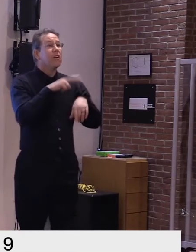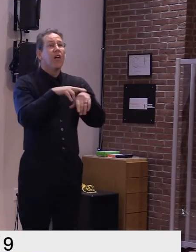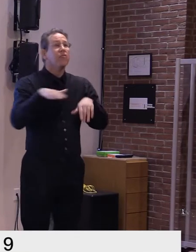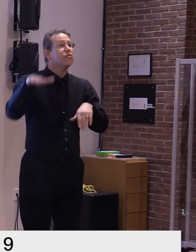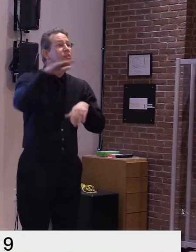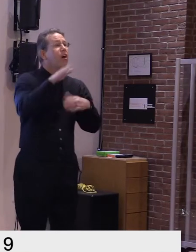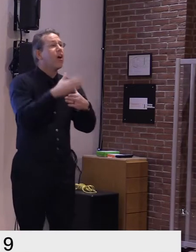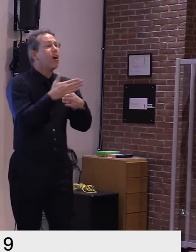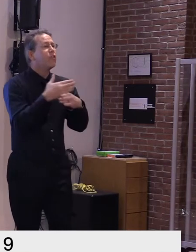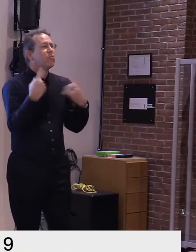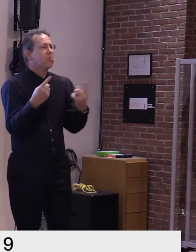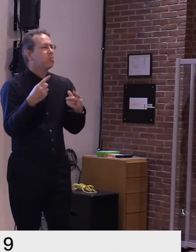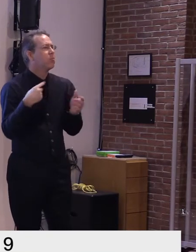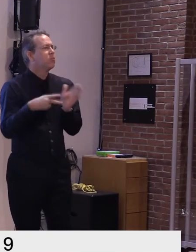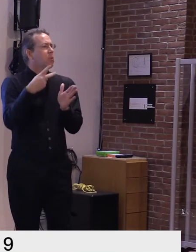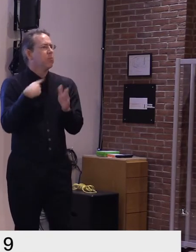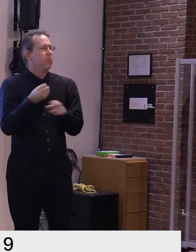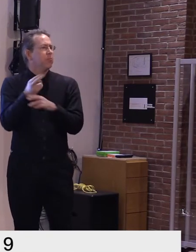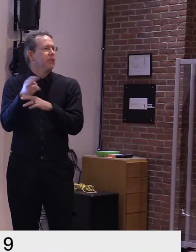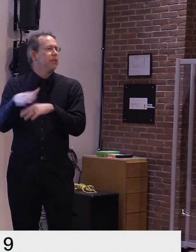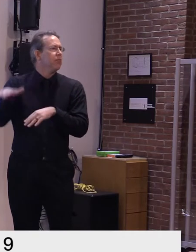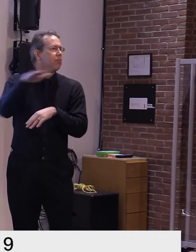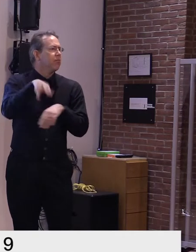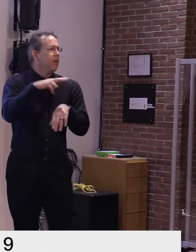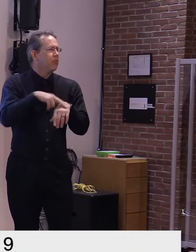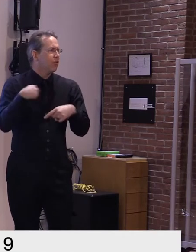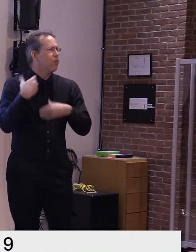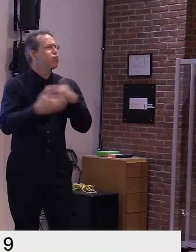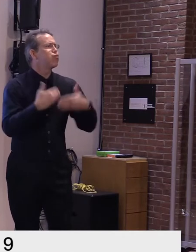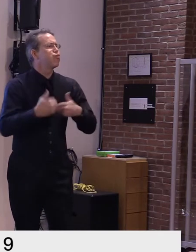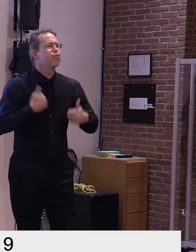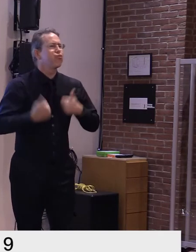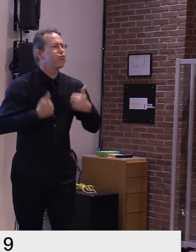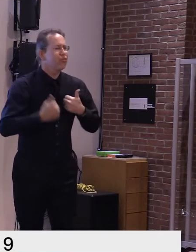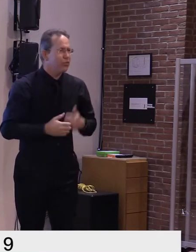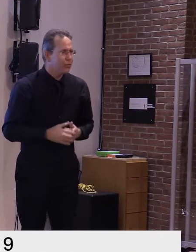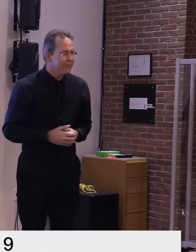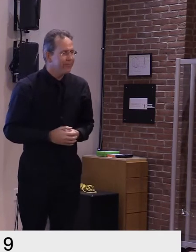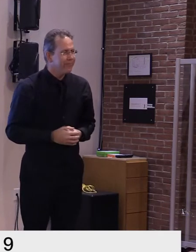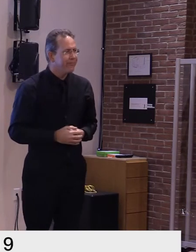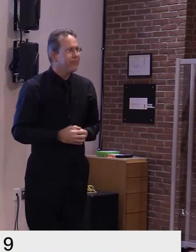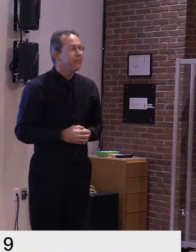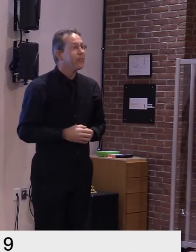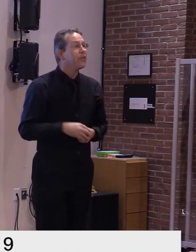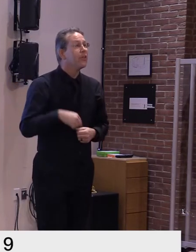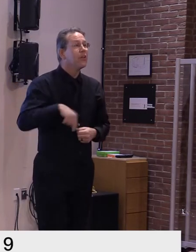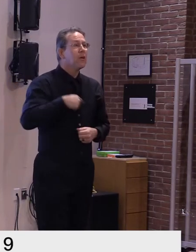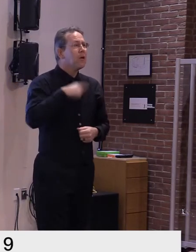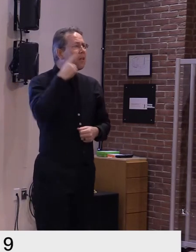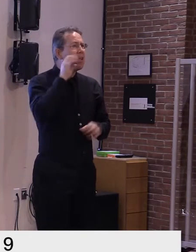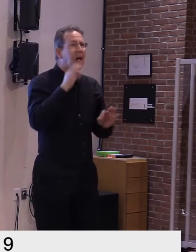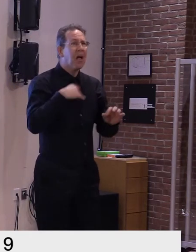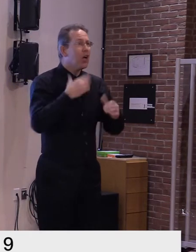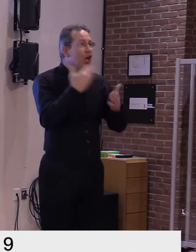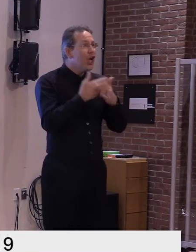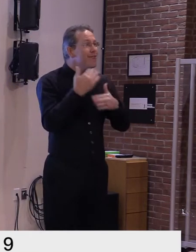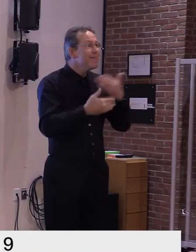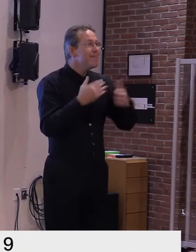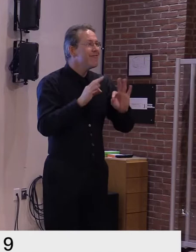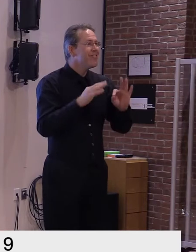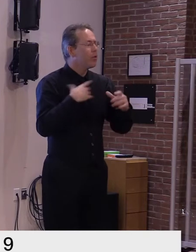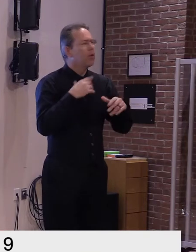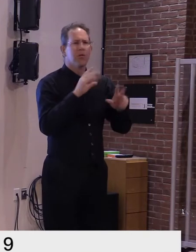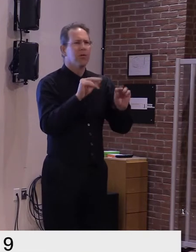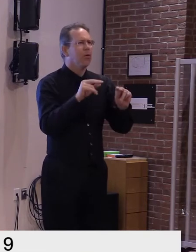1.67. However, we need to keep accelerating our pace of vaccinations, even